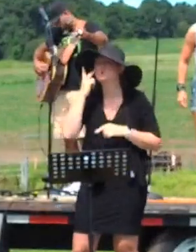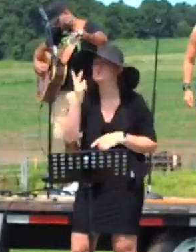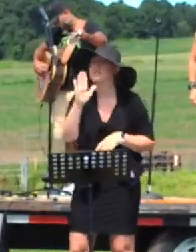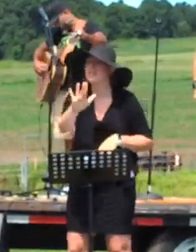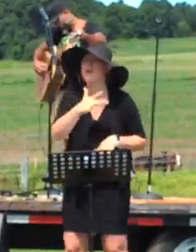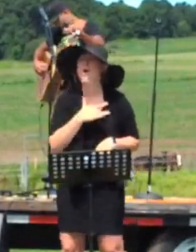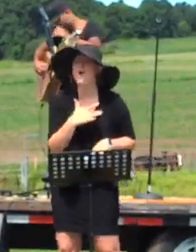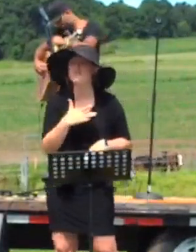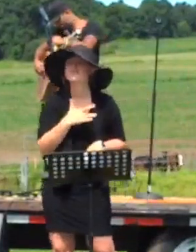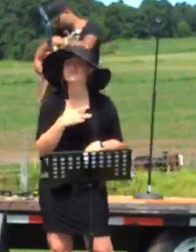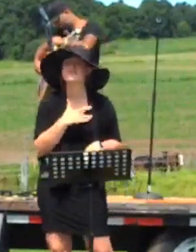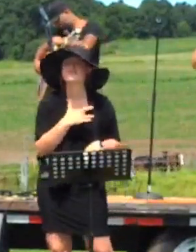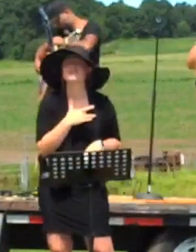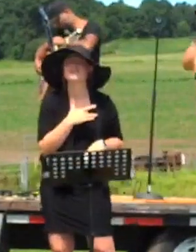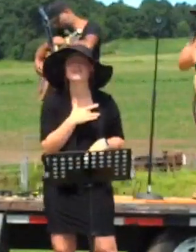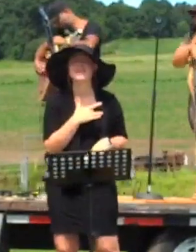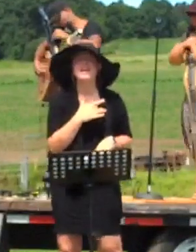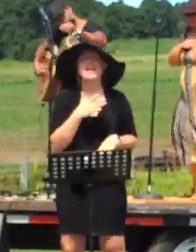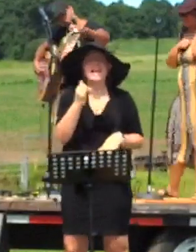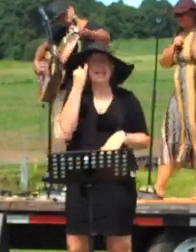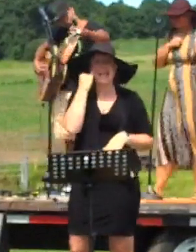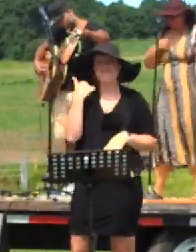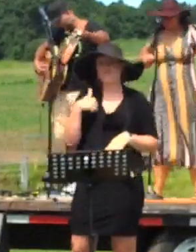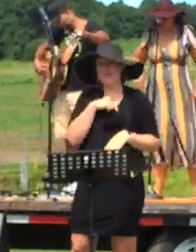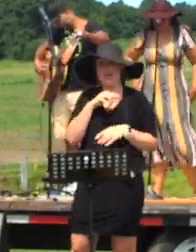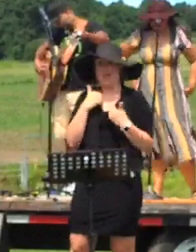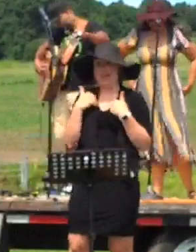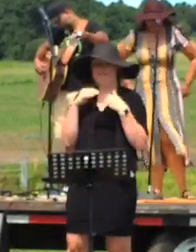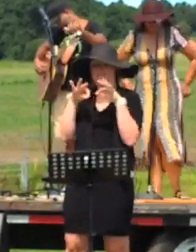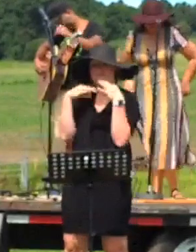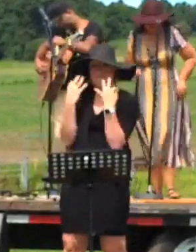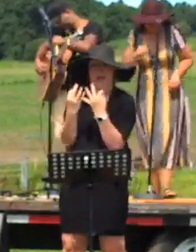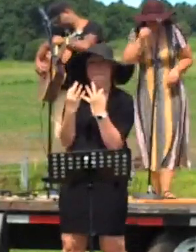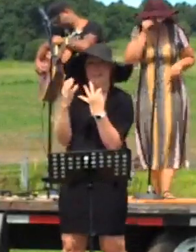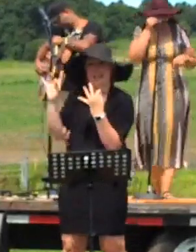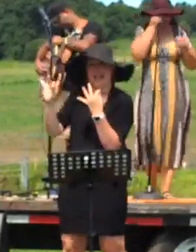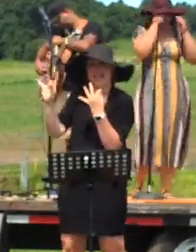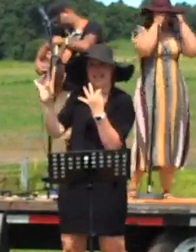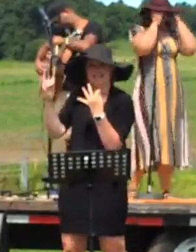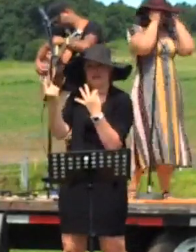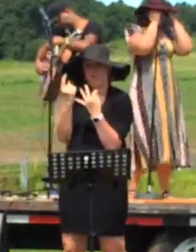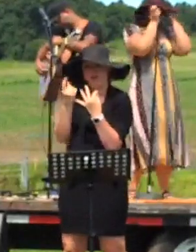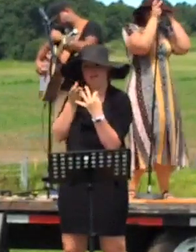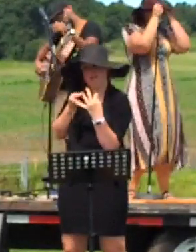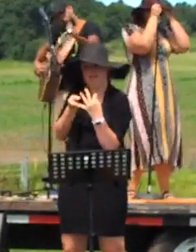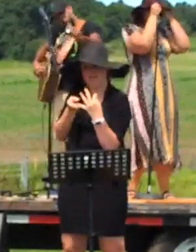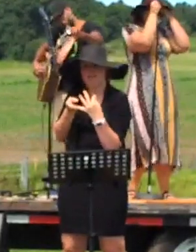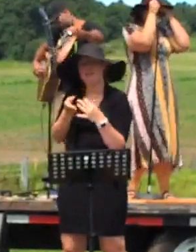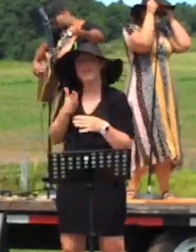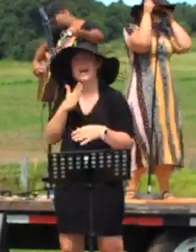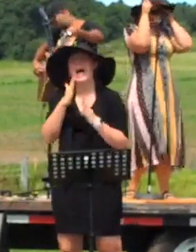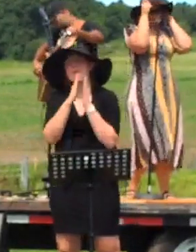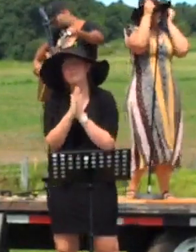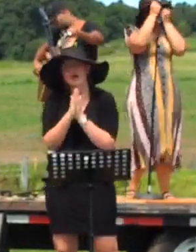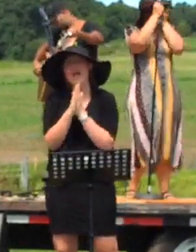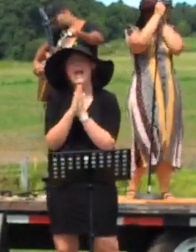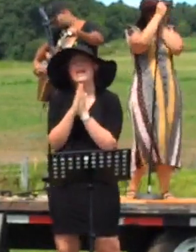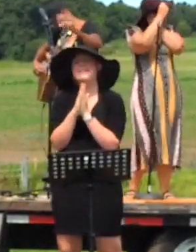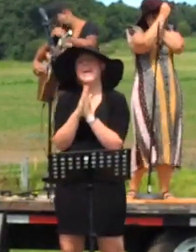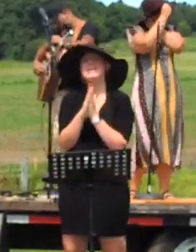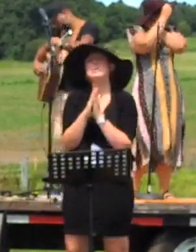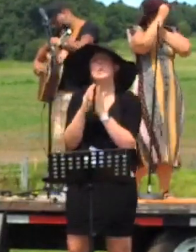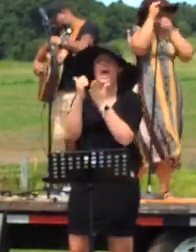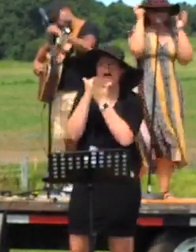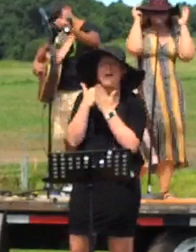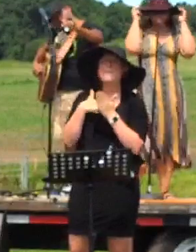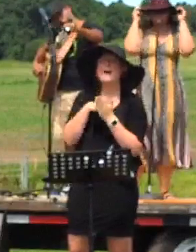and for those of us who love eights, those of us who have eights in our lives, in whatever capacity it may be, I pray that you would give us the